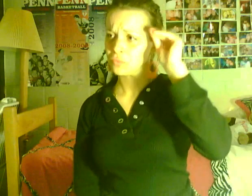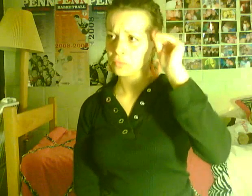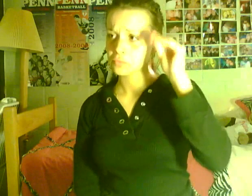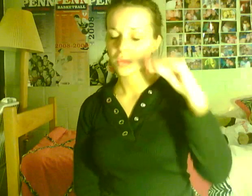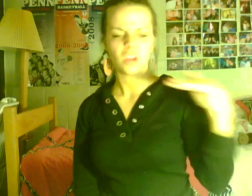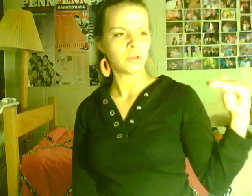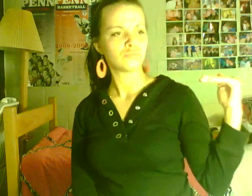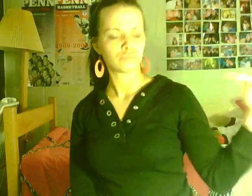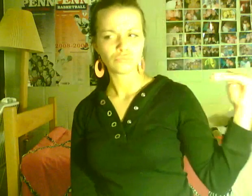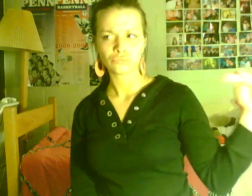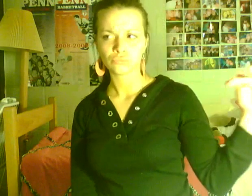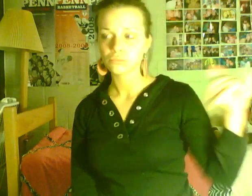Oh